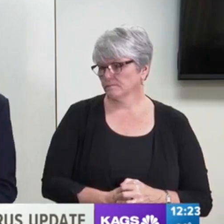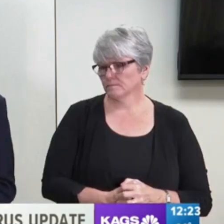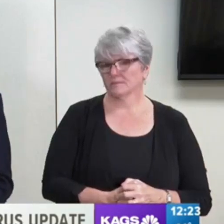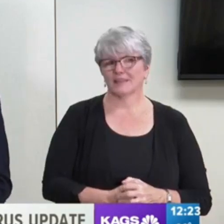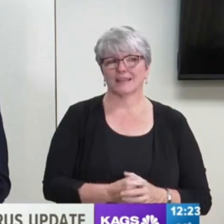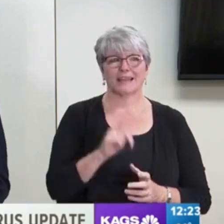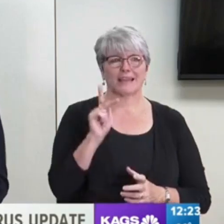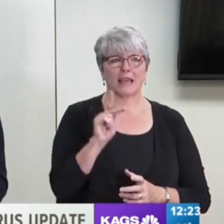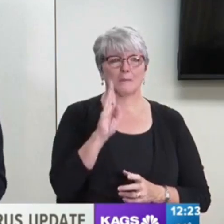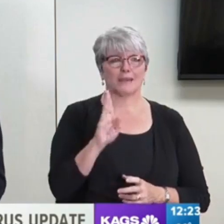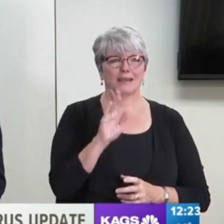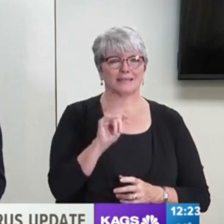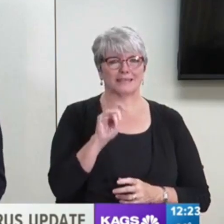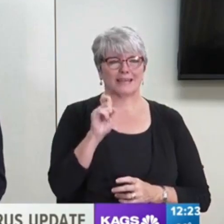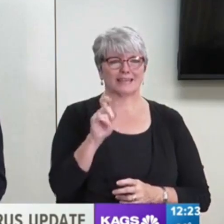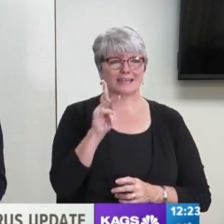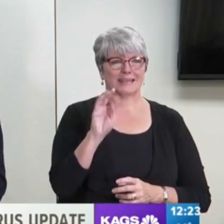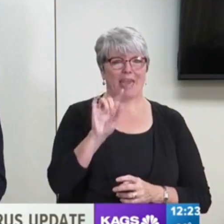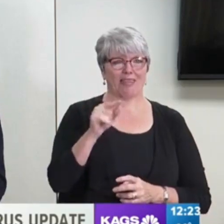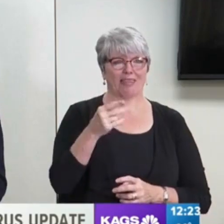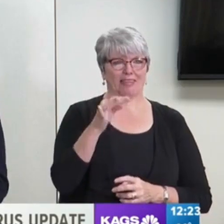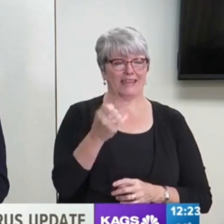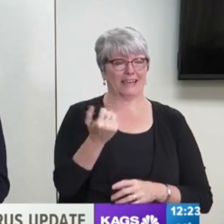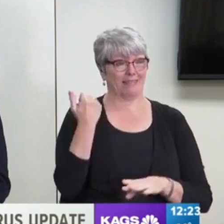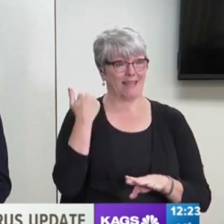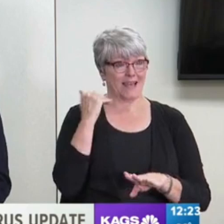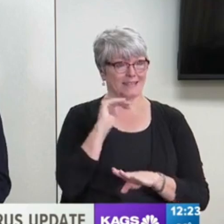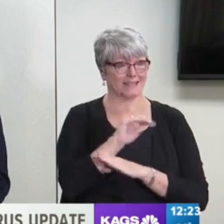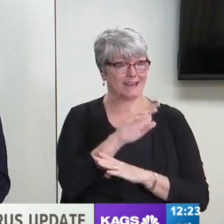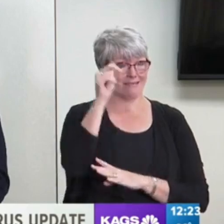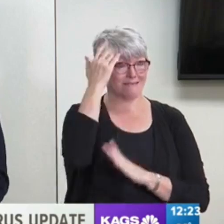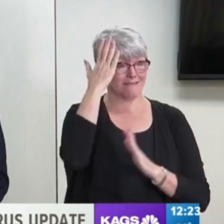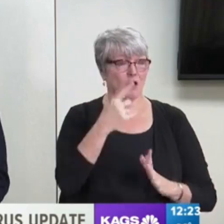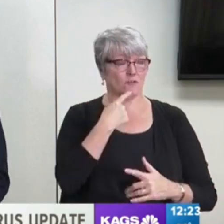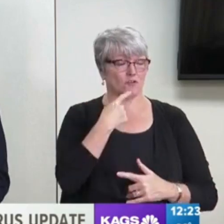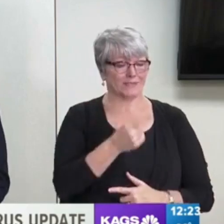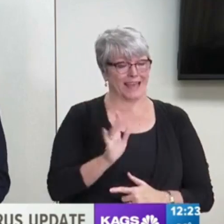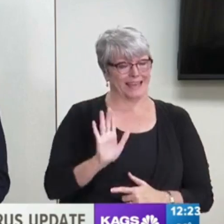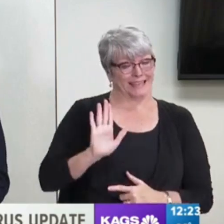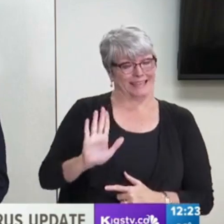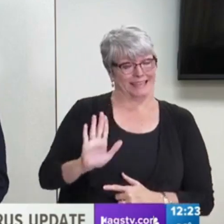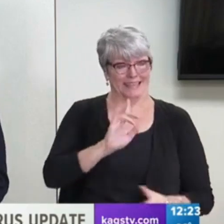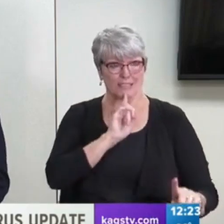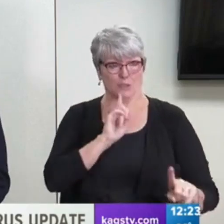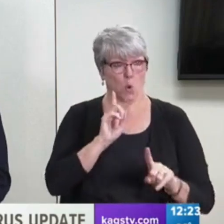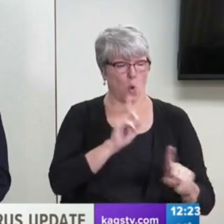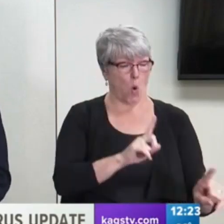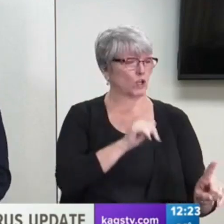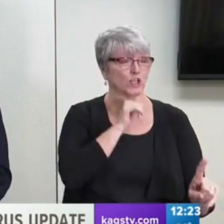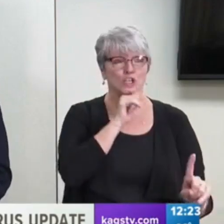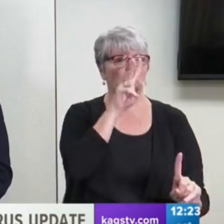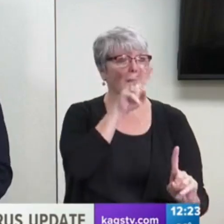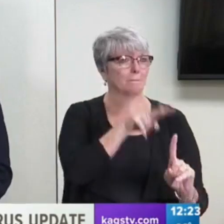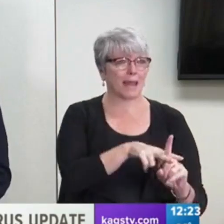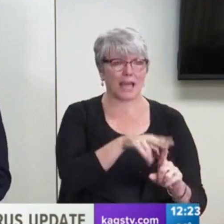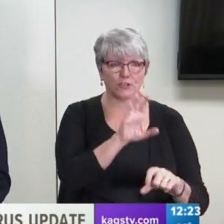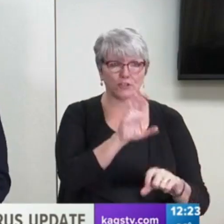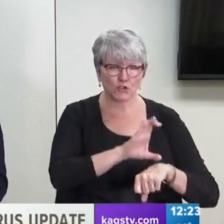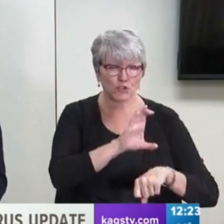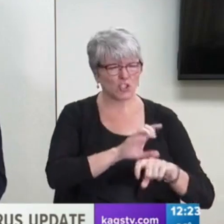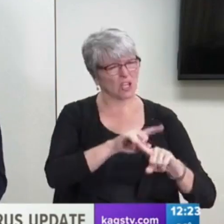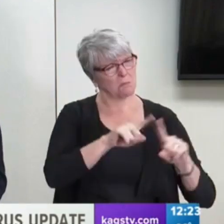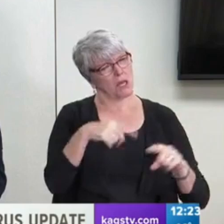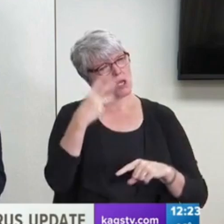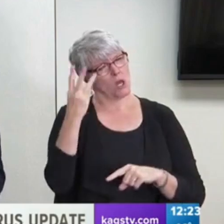Kathleen from KBTX here. Last night, the governor said that his order did not apply to churches, yet